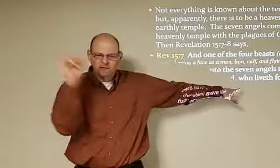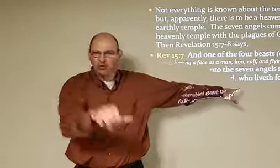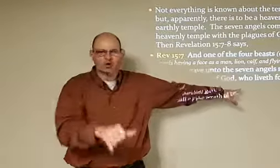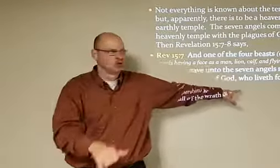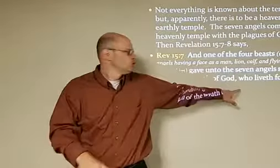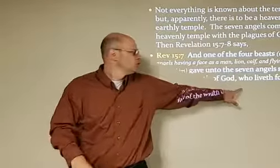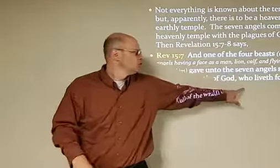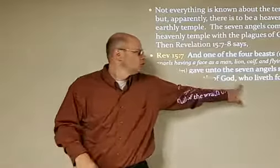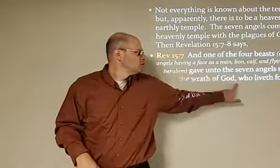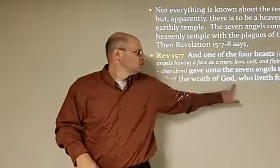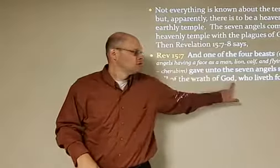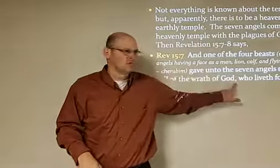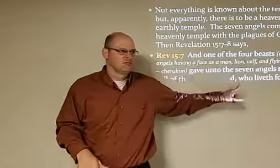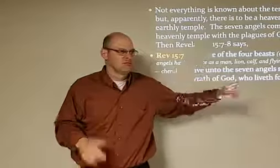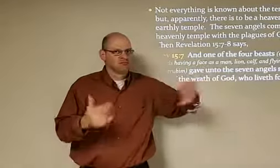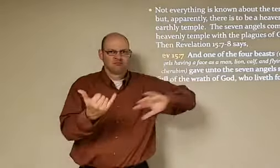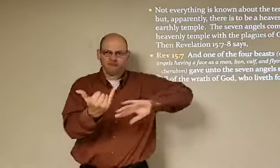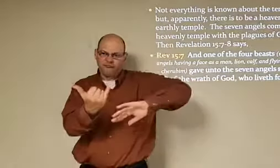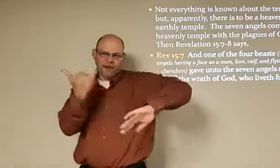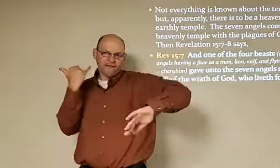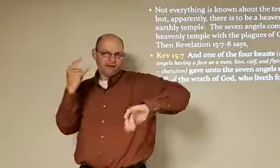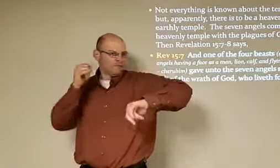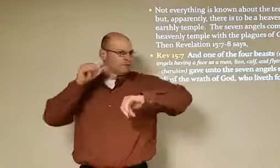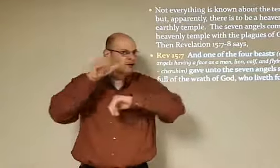He'll never pass away. It's forever, eternal.